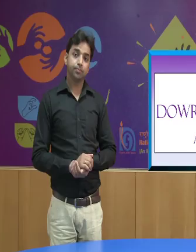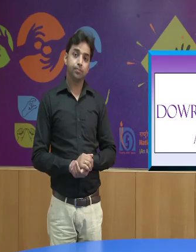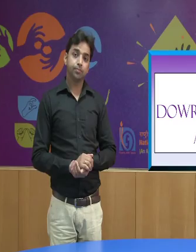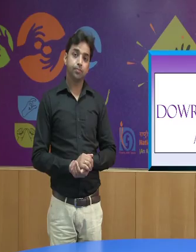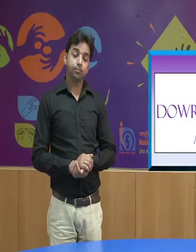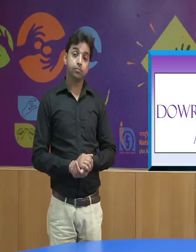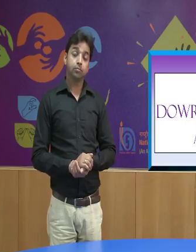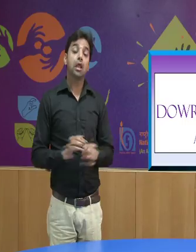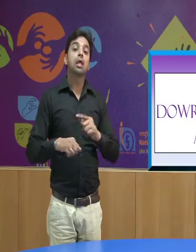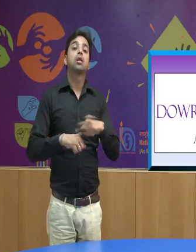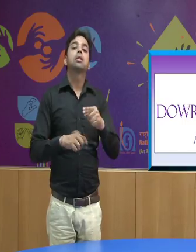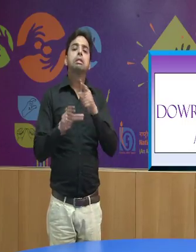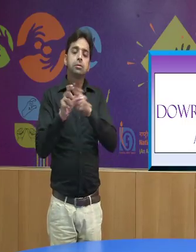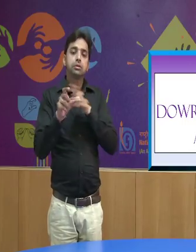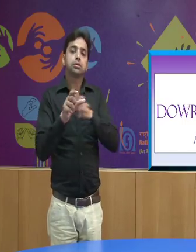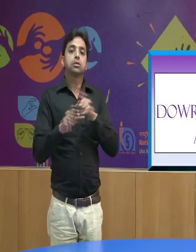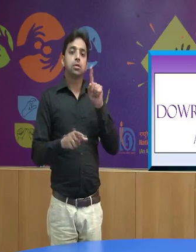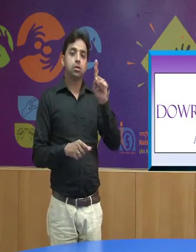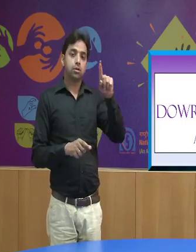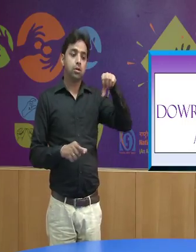In the year 1961,